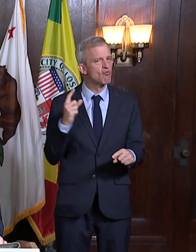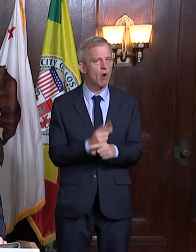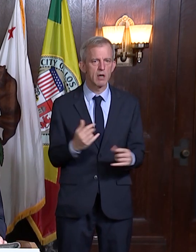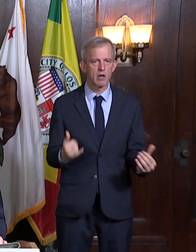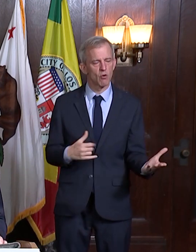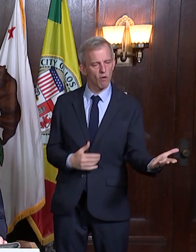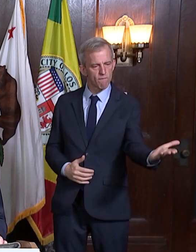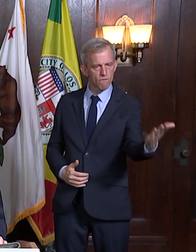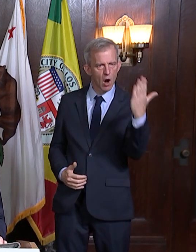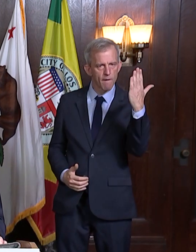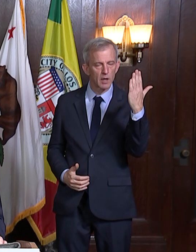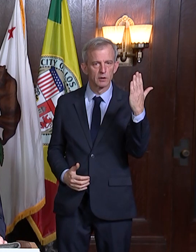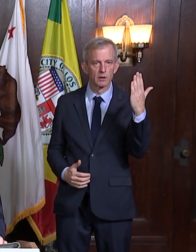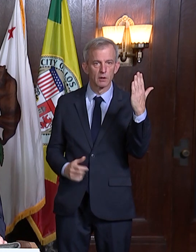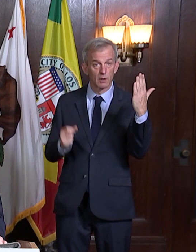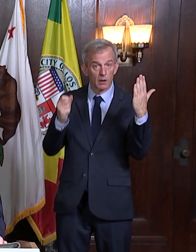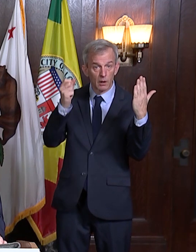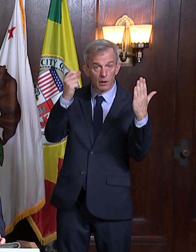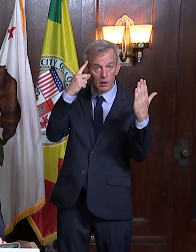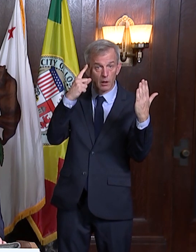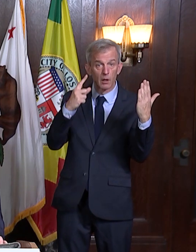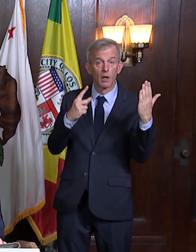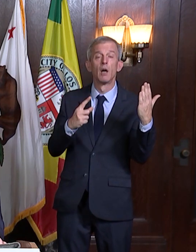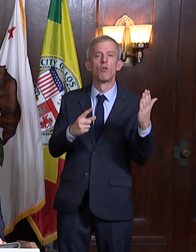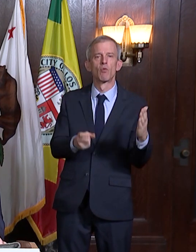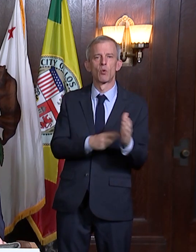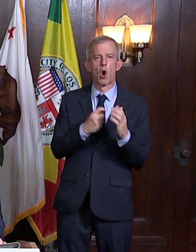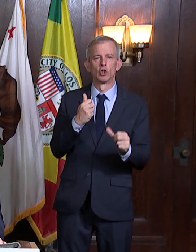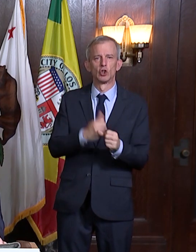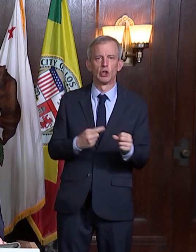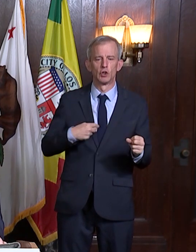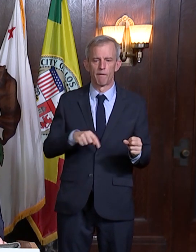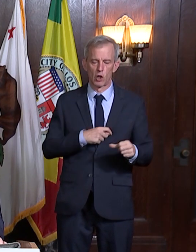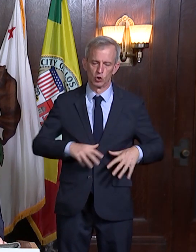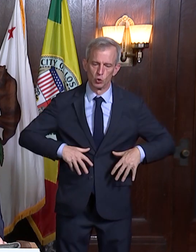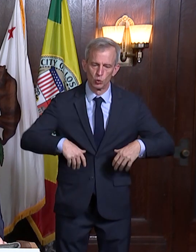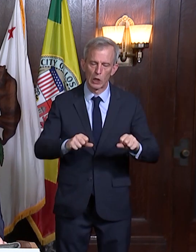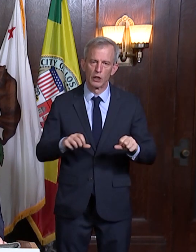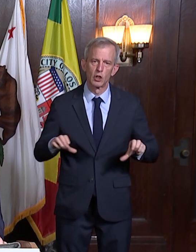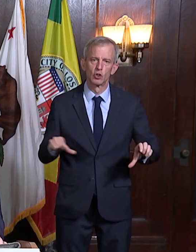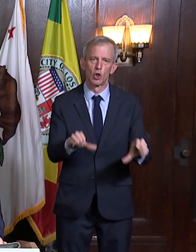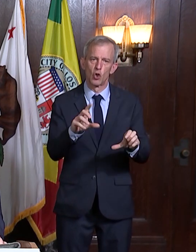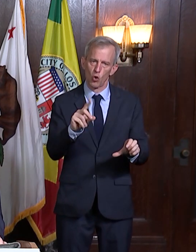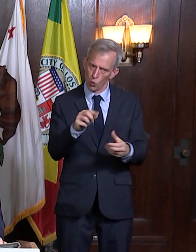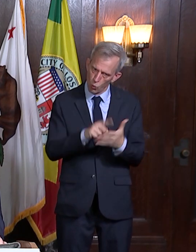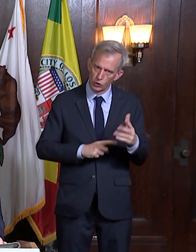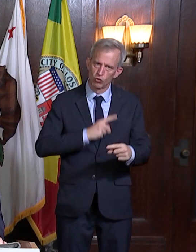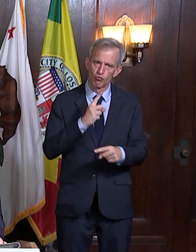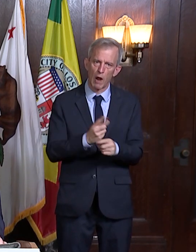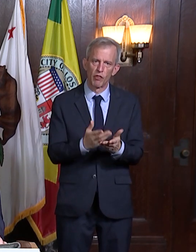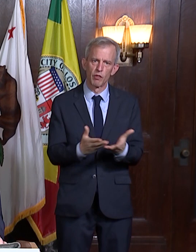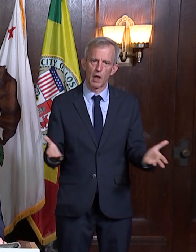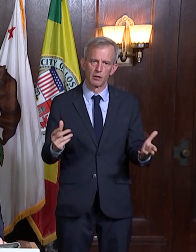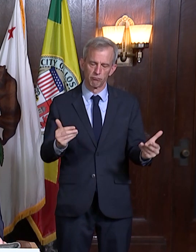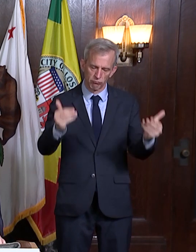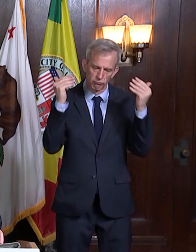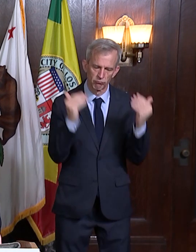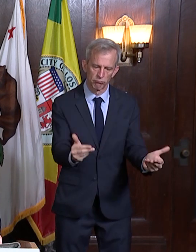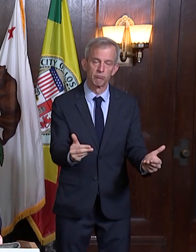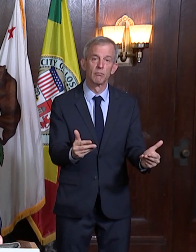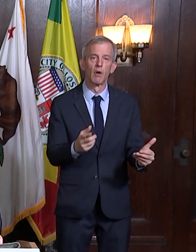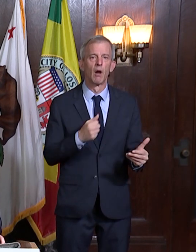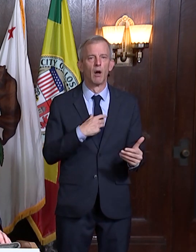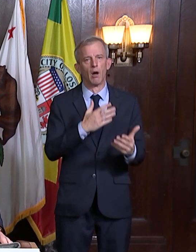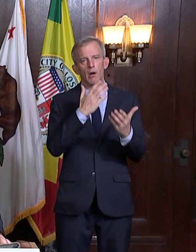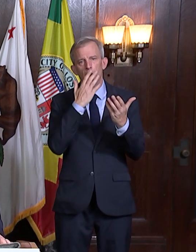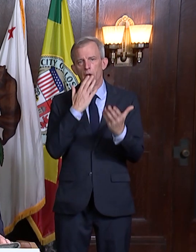requires each of us to take action, to do what's right, and to move this city forward. I'm grateful that we are so much safer